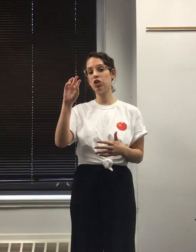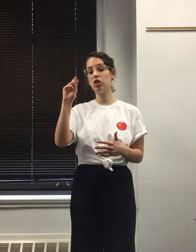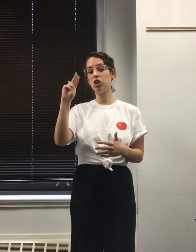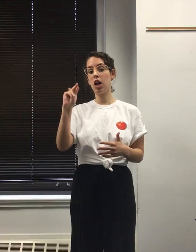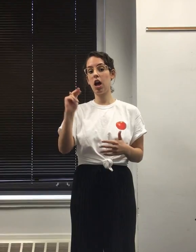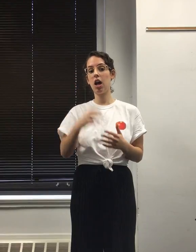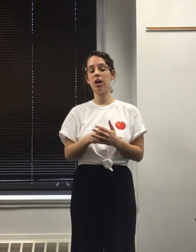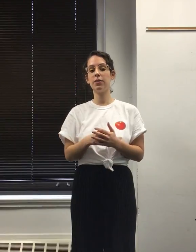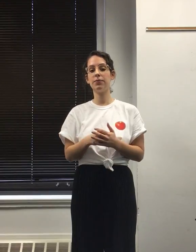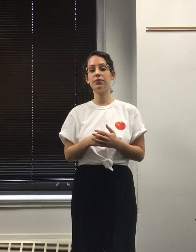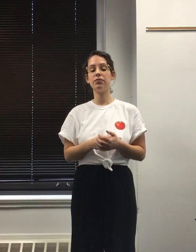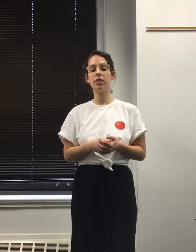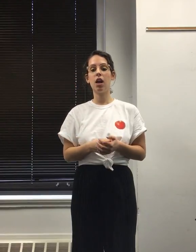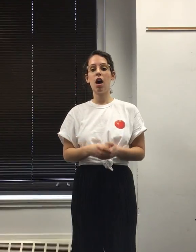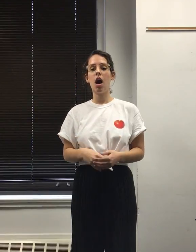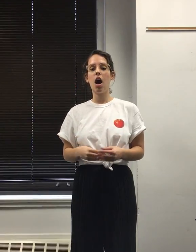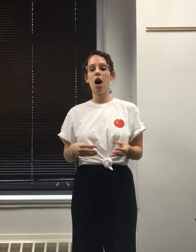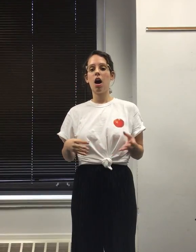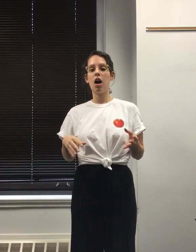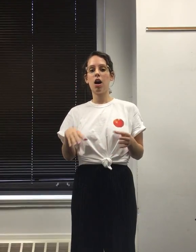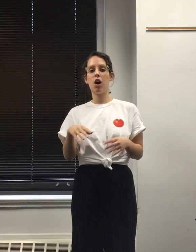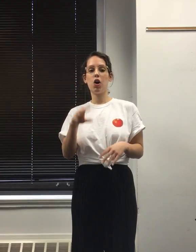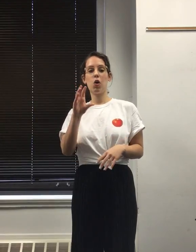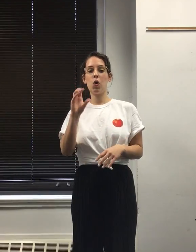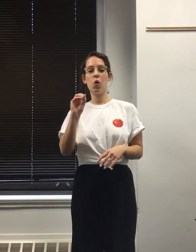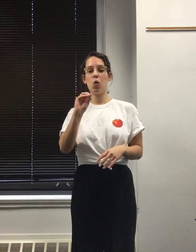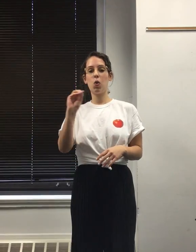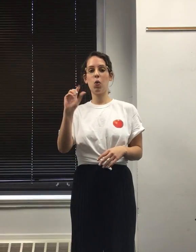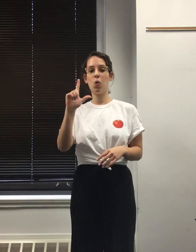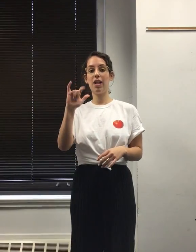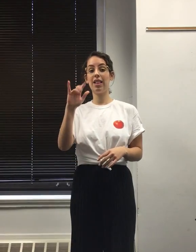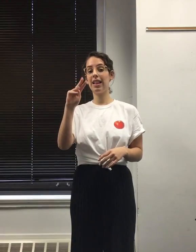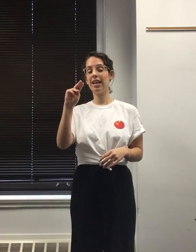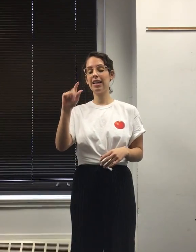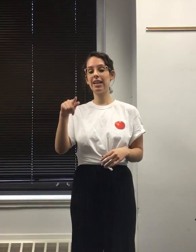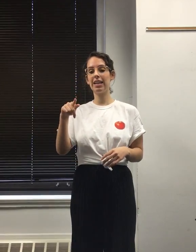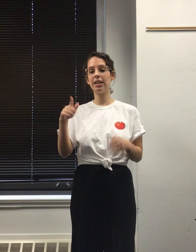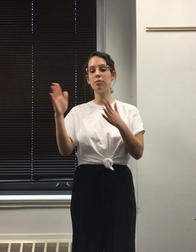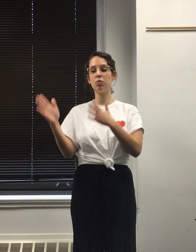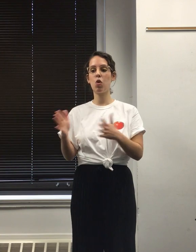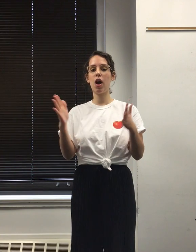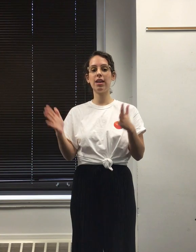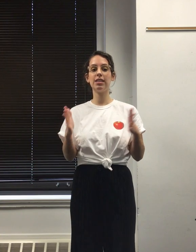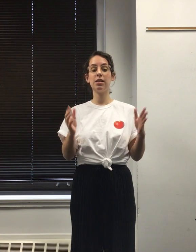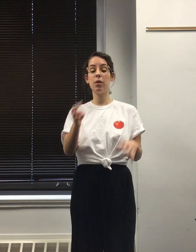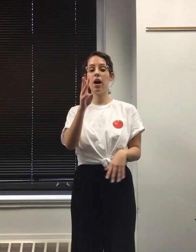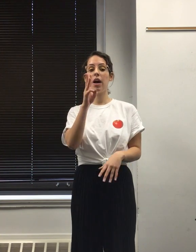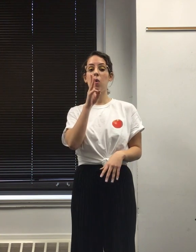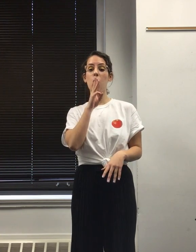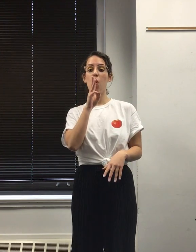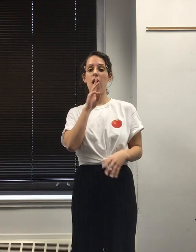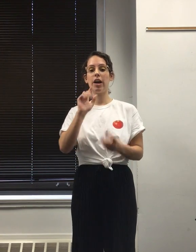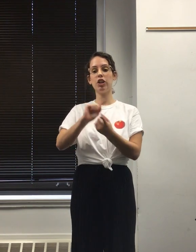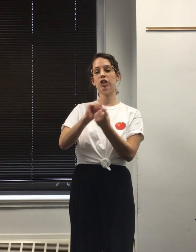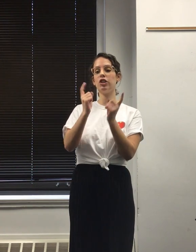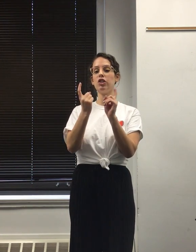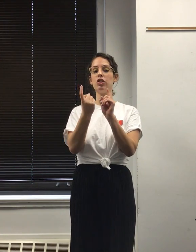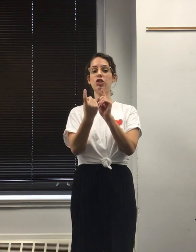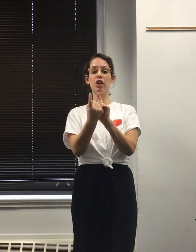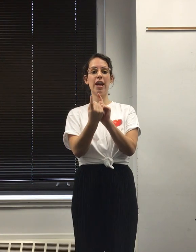Cooling process by which water is changed from the liquid form, which is water, to the gas form, which happens to be water vapor.